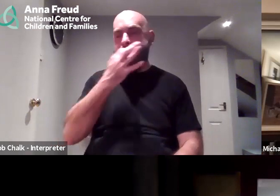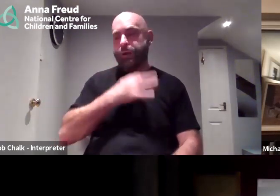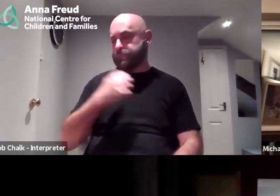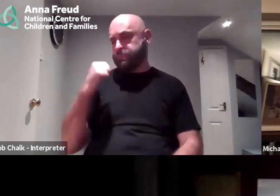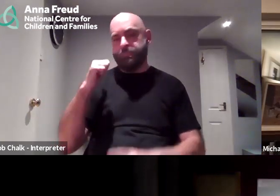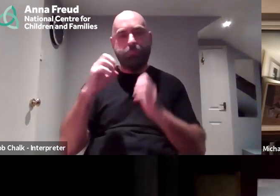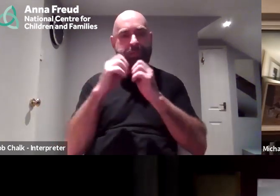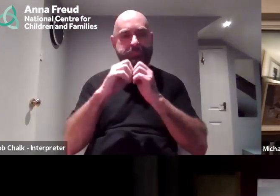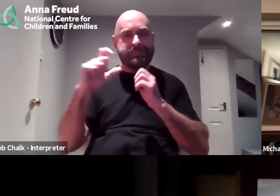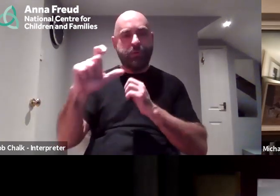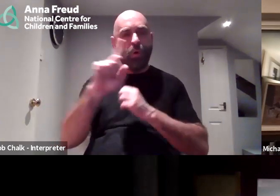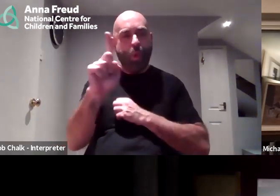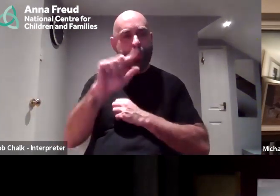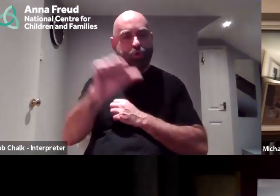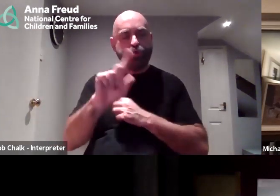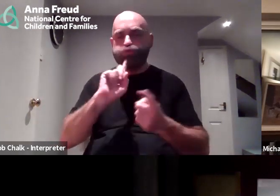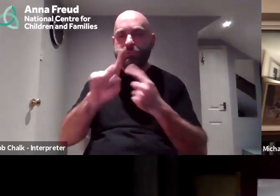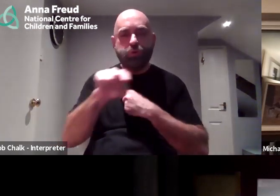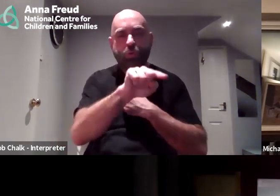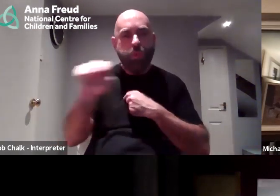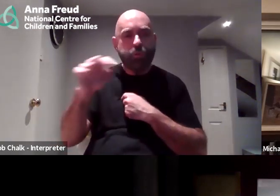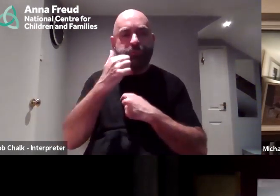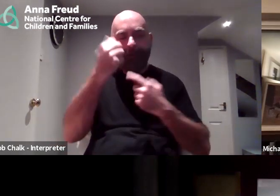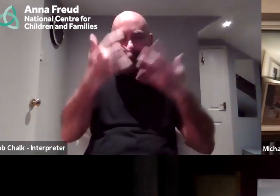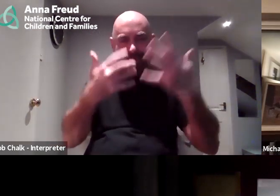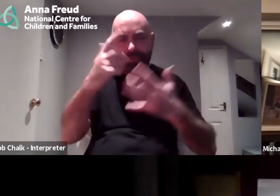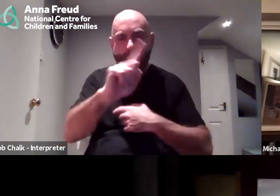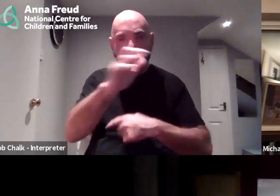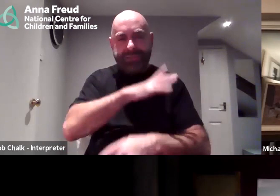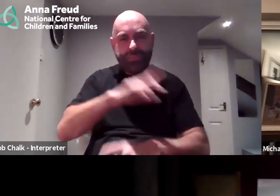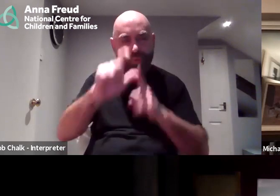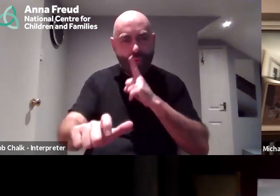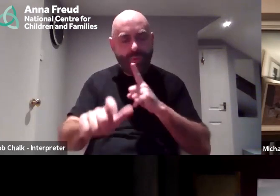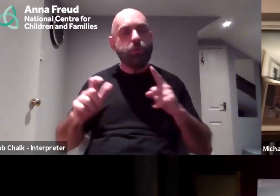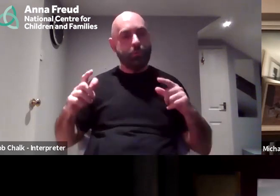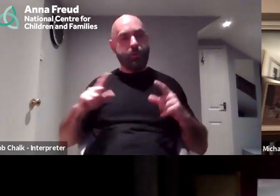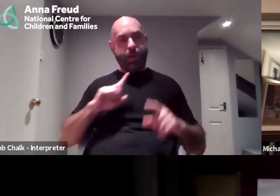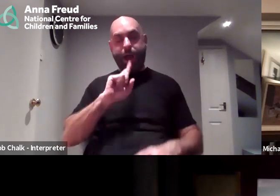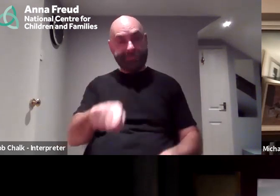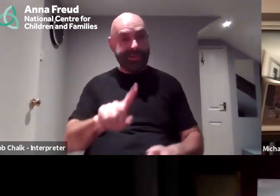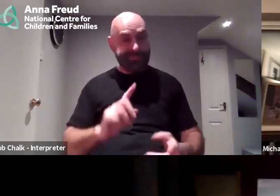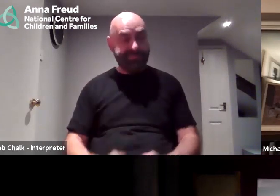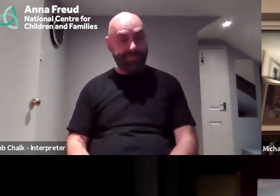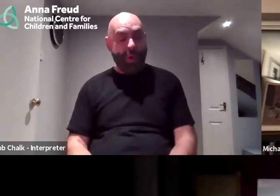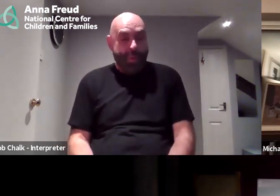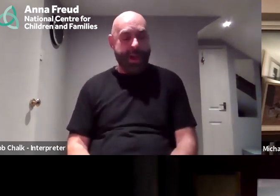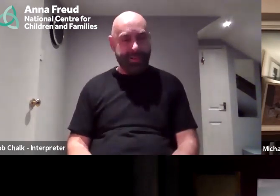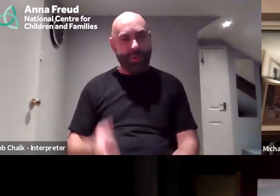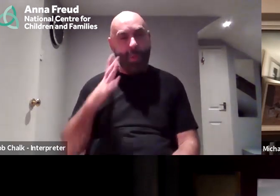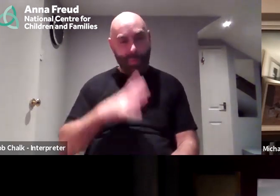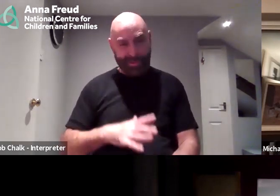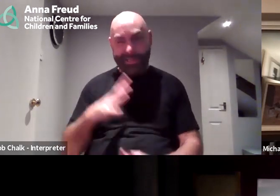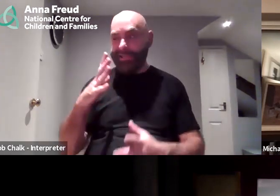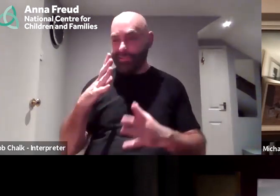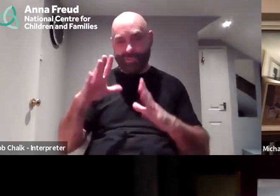BBC, what was your response to those figures and what do we need to do? My response was, we need to deal with